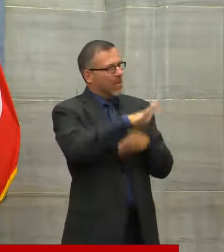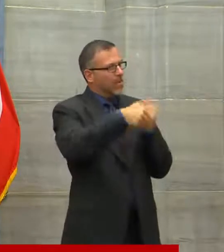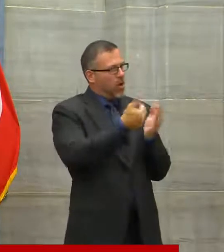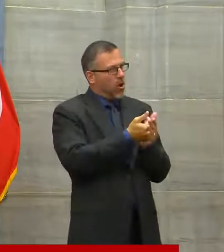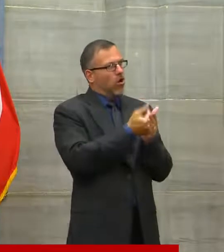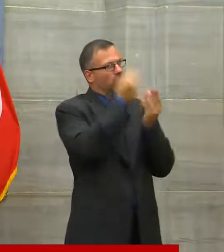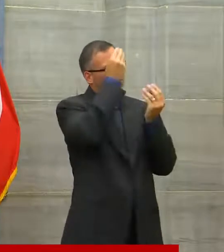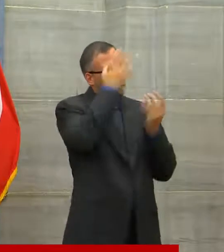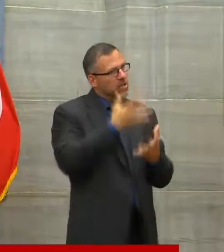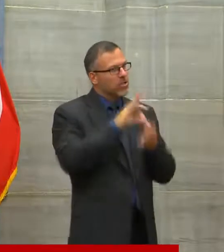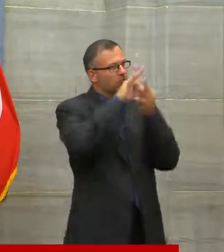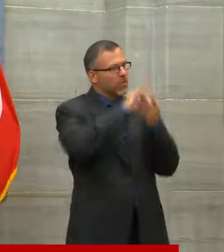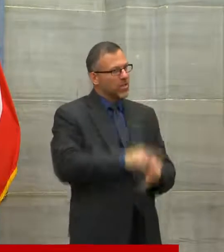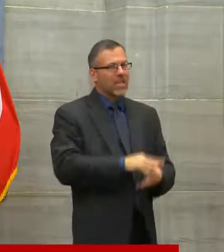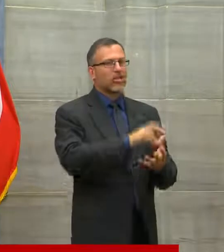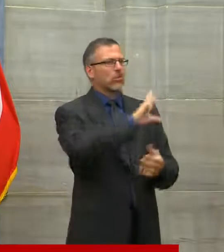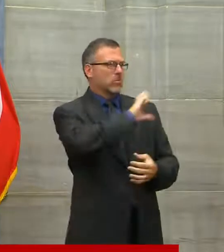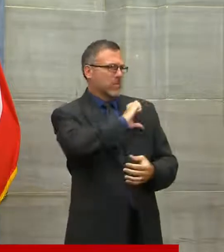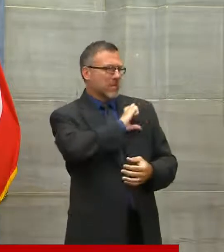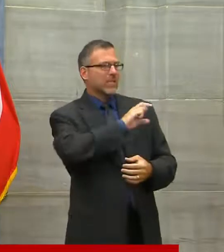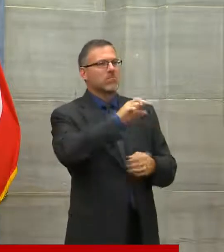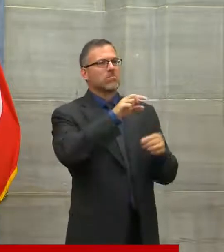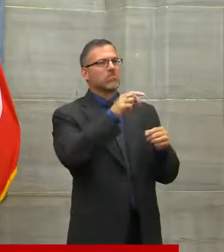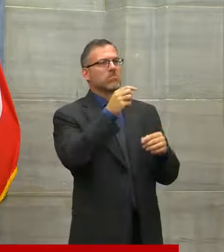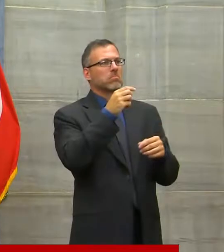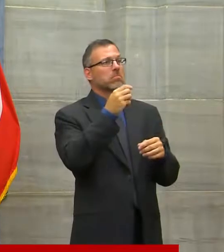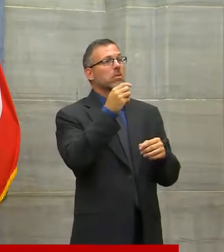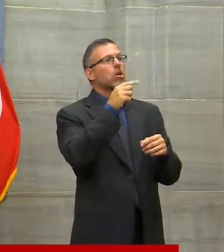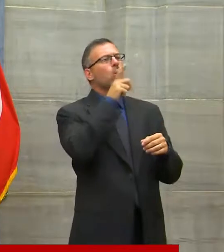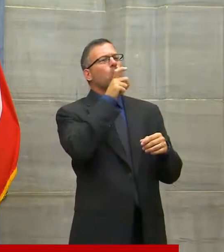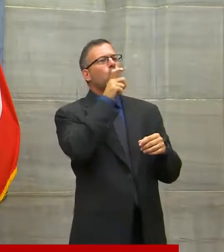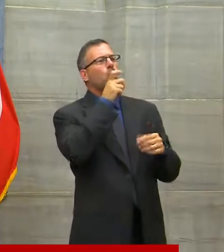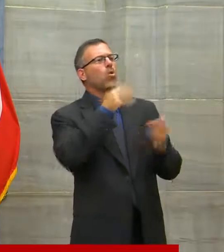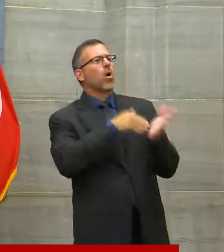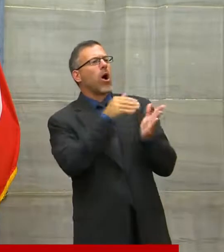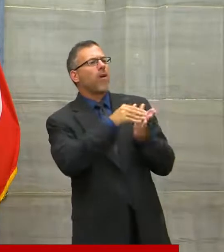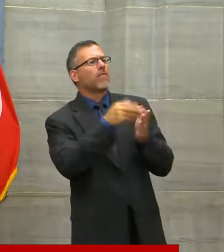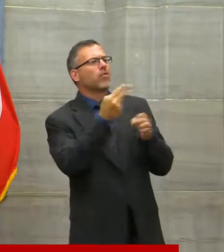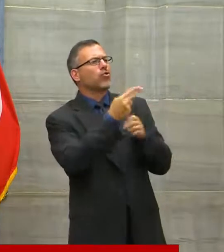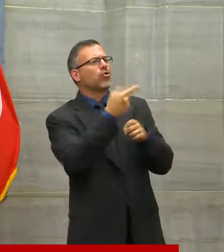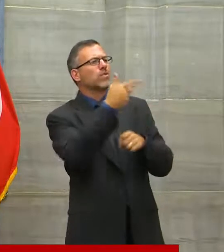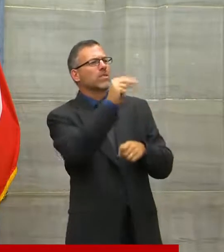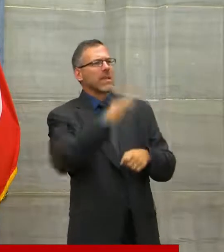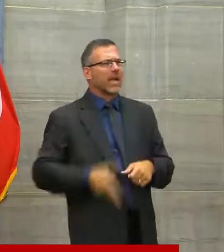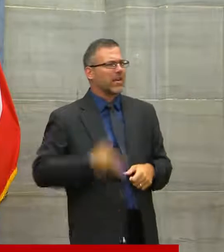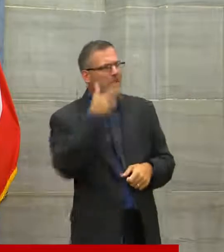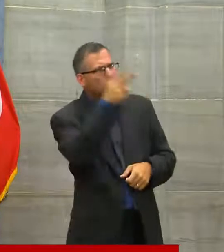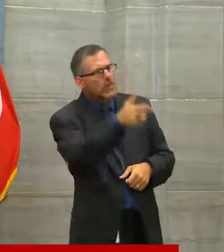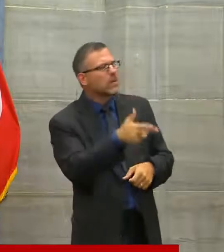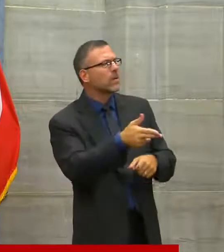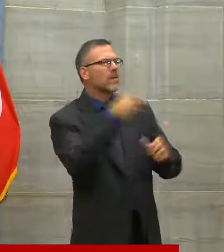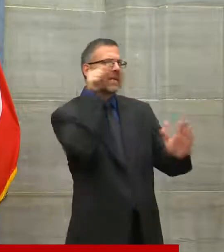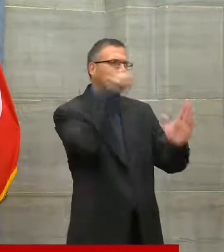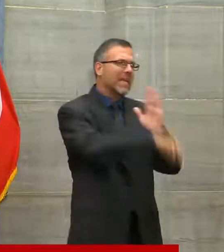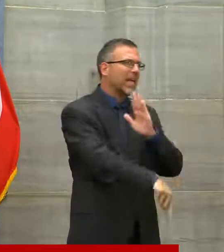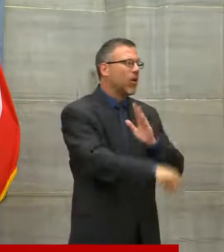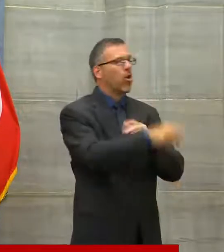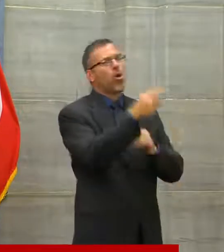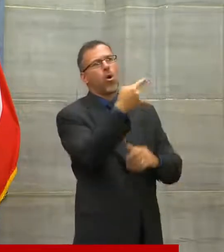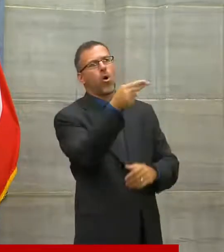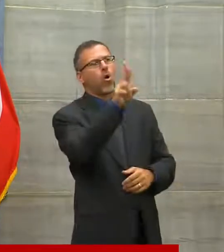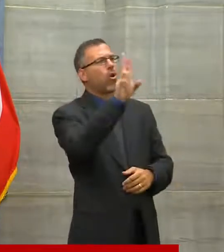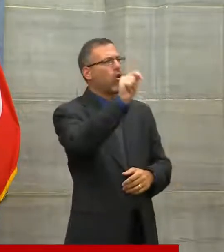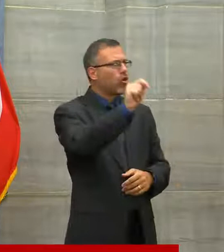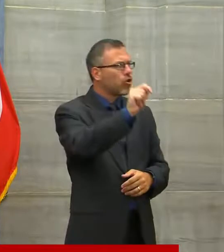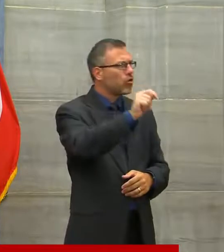This includes the statutory collection of law enforcement use of deadly force that results in serious bodily injury or death as